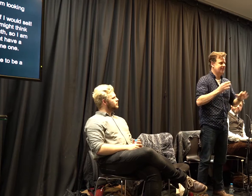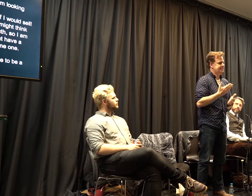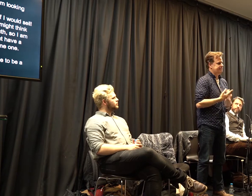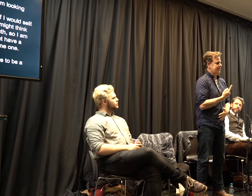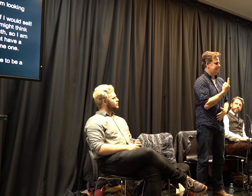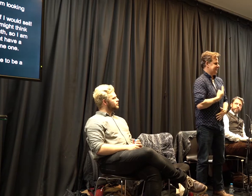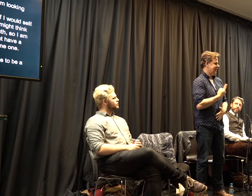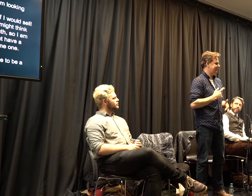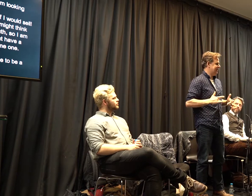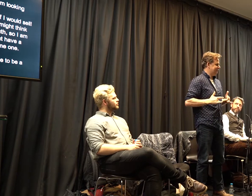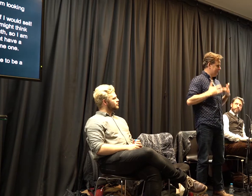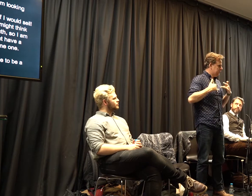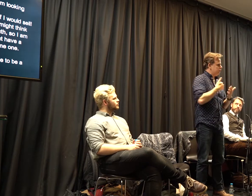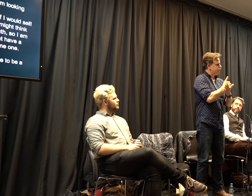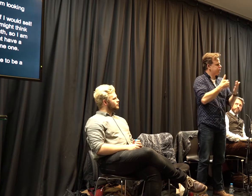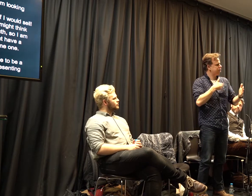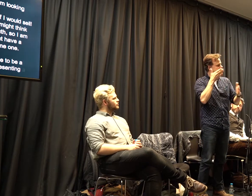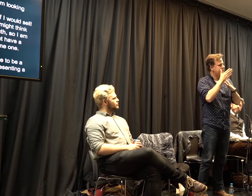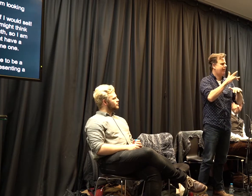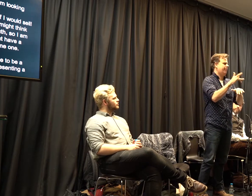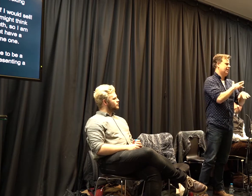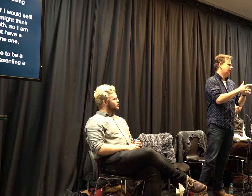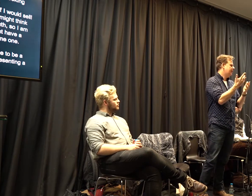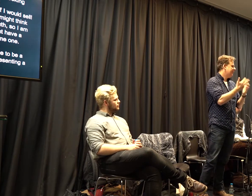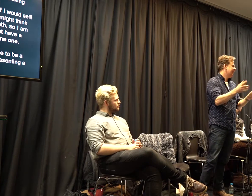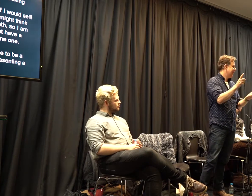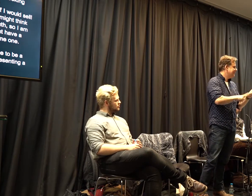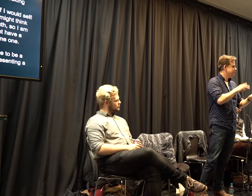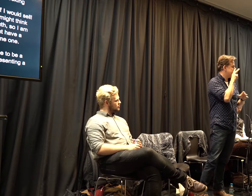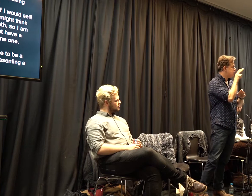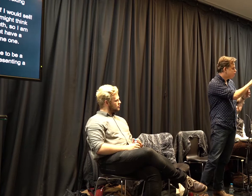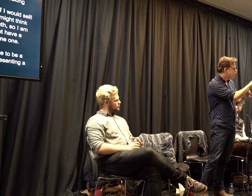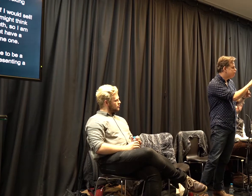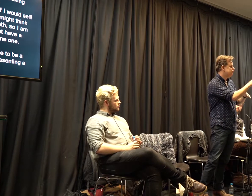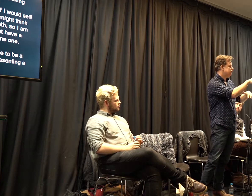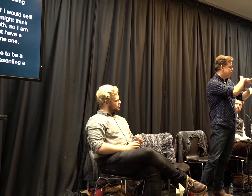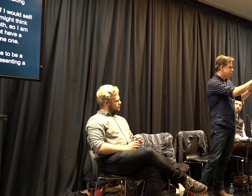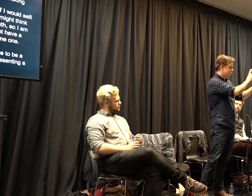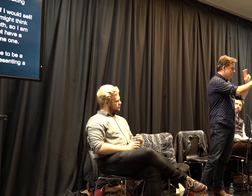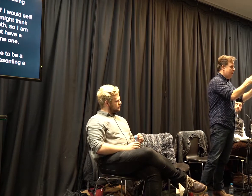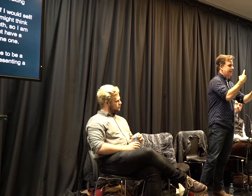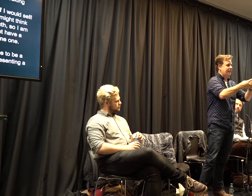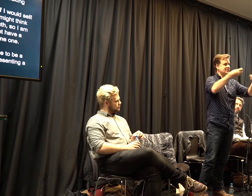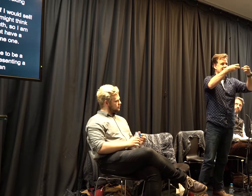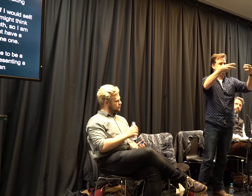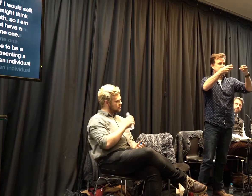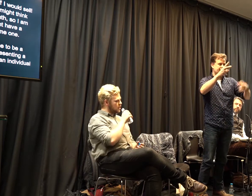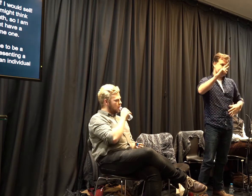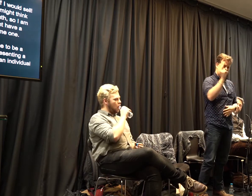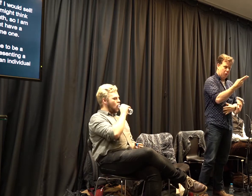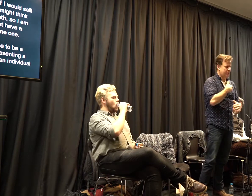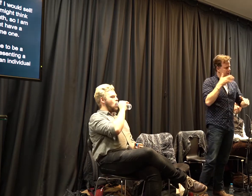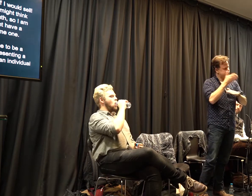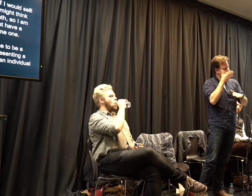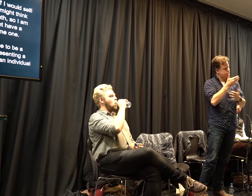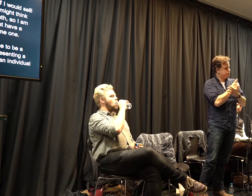I'm not here representing a group or an organisation. I'm just here as an individual who's an avid theatre goer